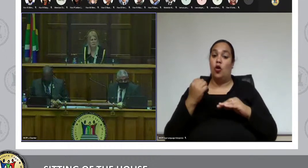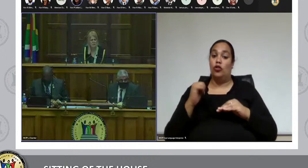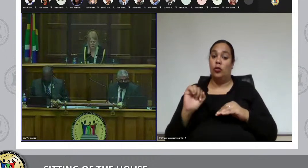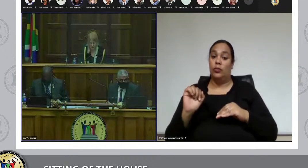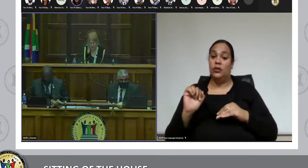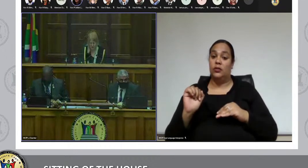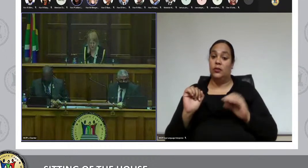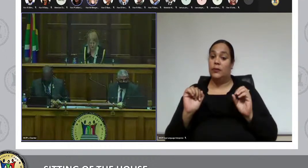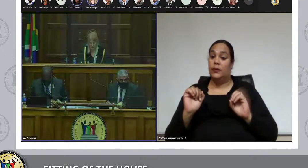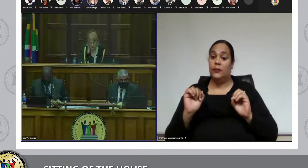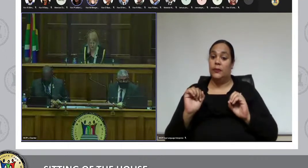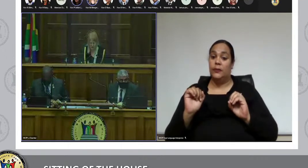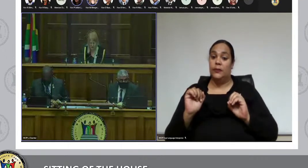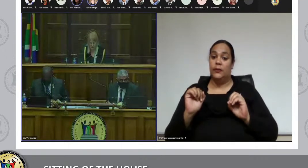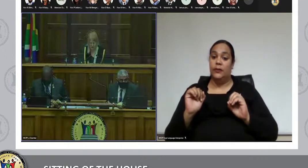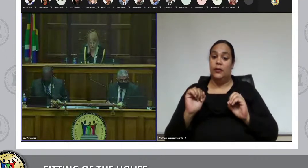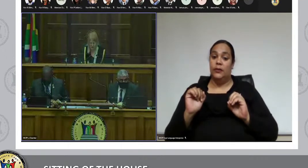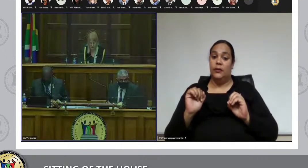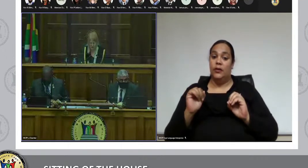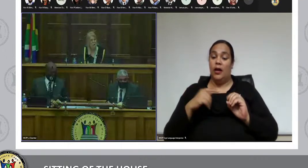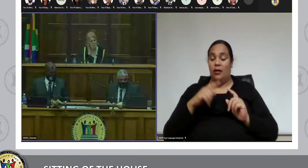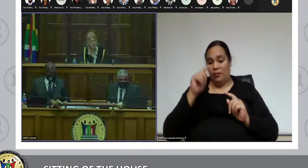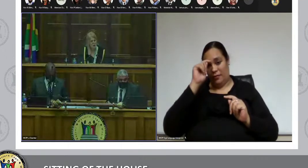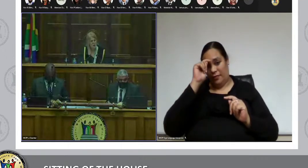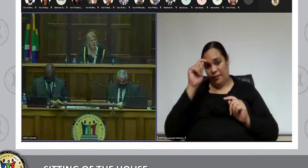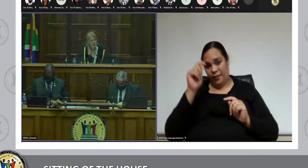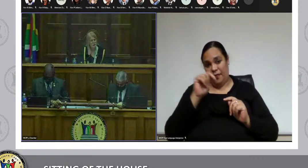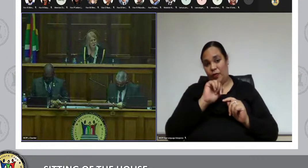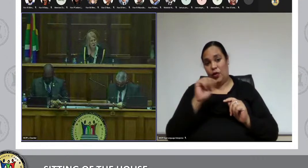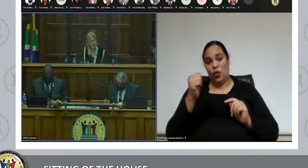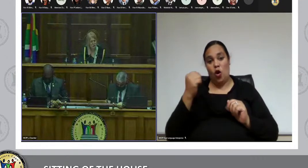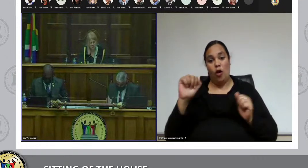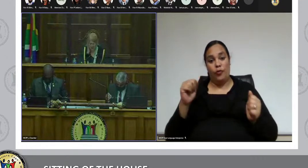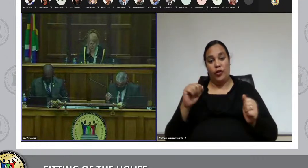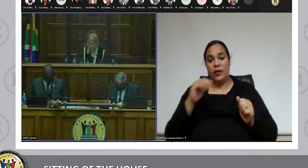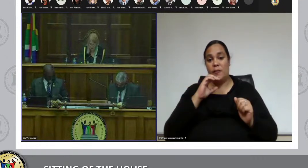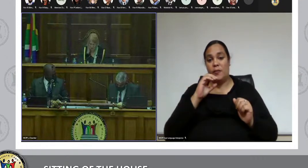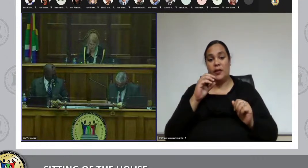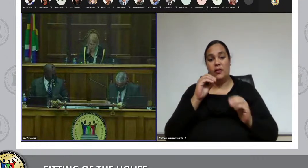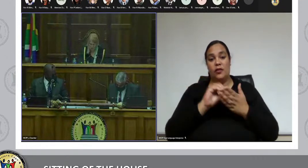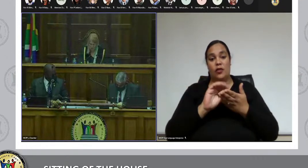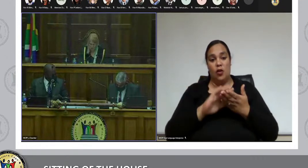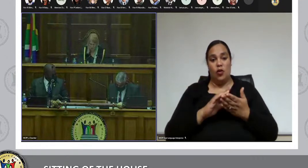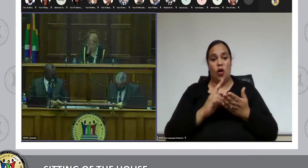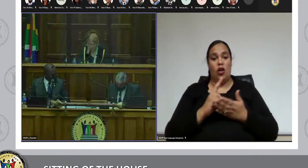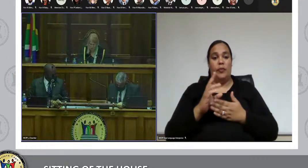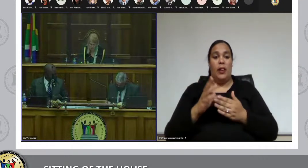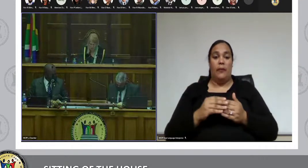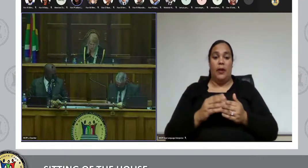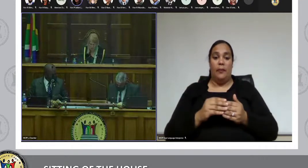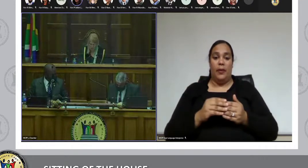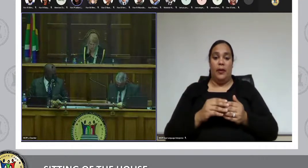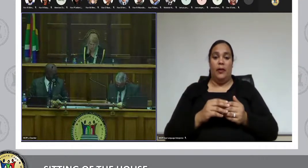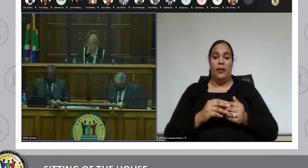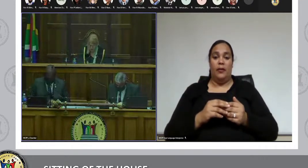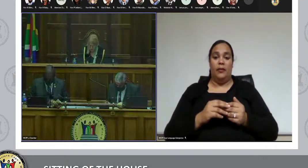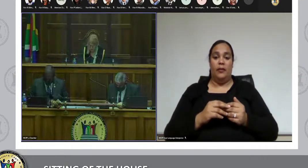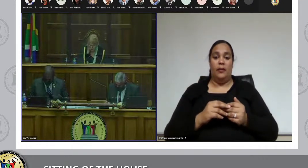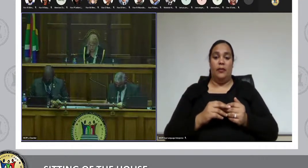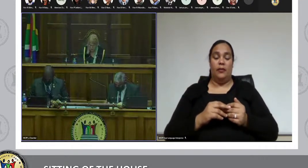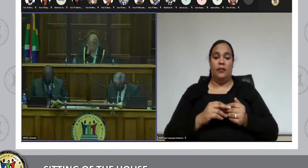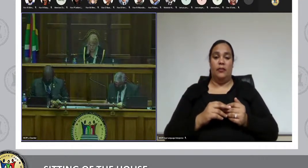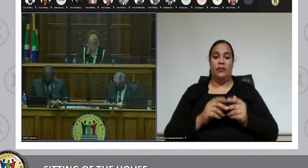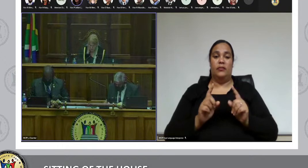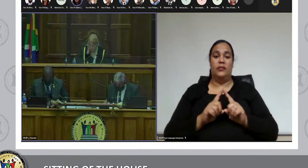objections? I recognize your objection. That will be noted, honourable members. And